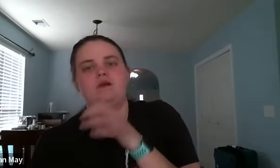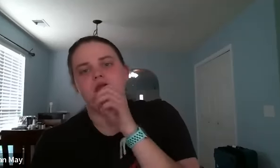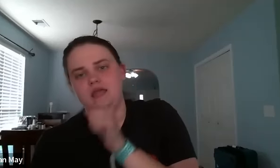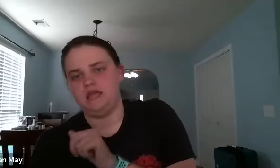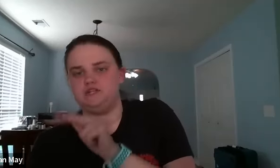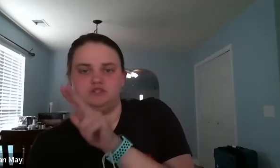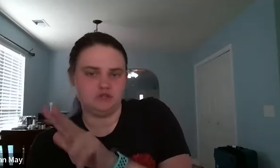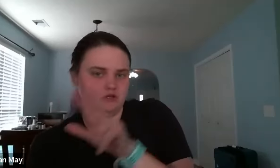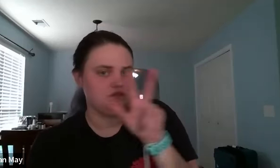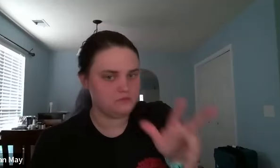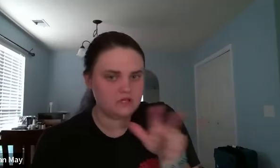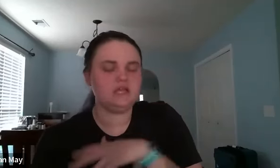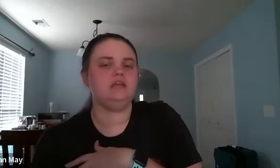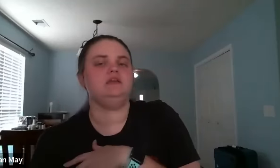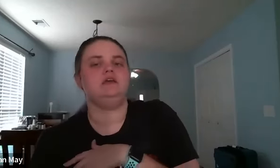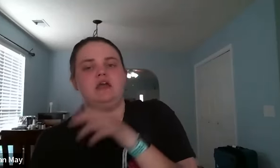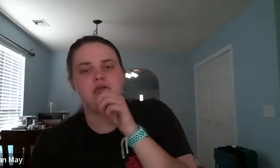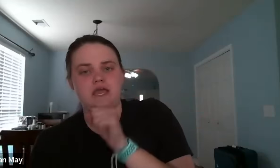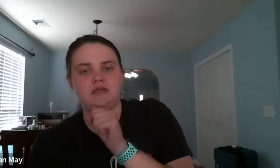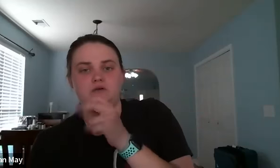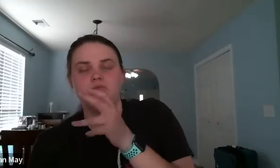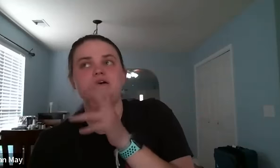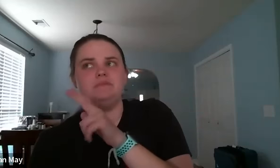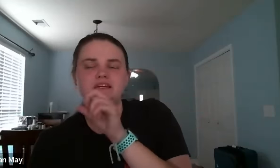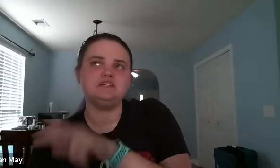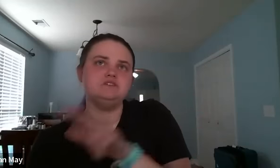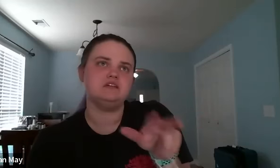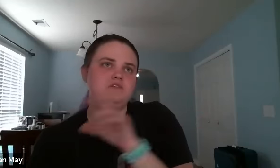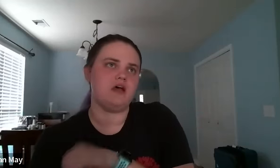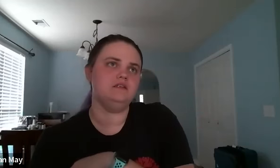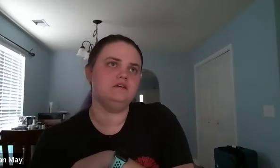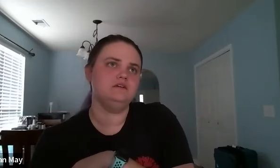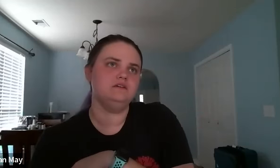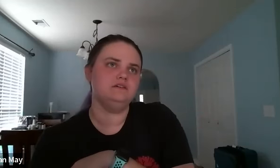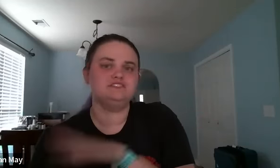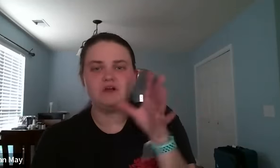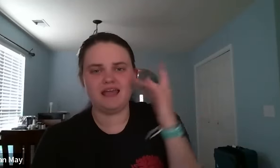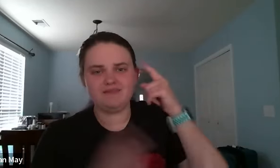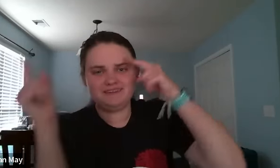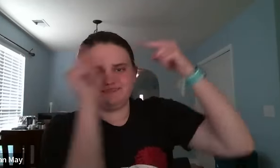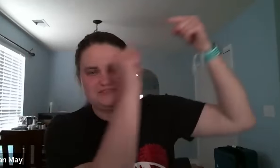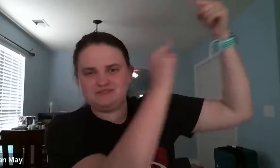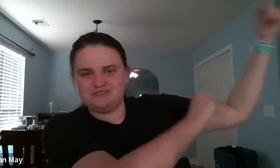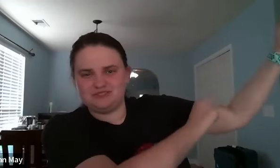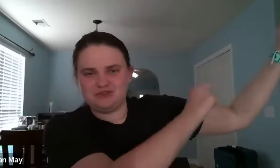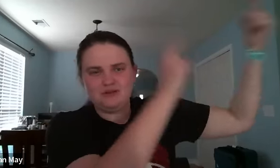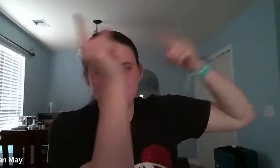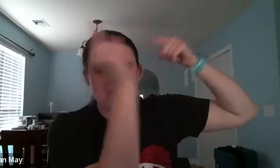24, age 33, or well, I mean, I guess you can do that. Sorry, I like totally thought myself